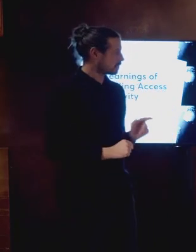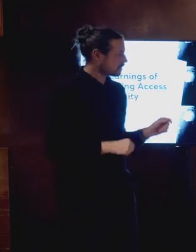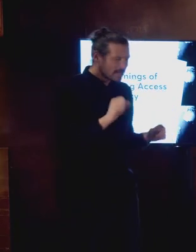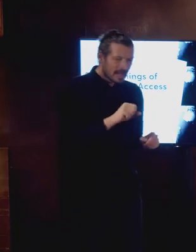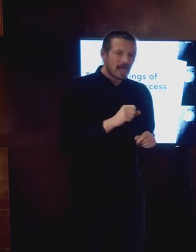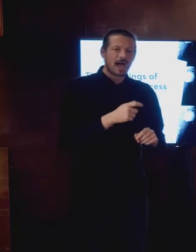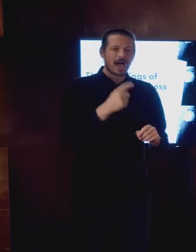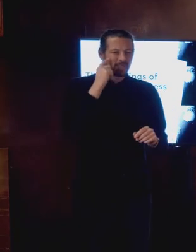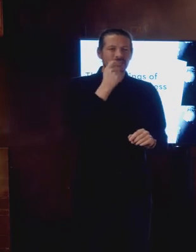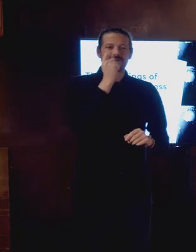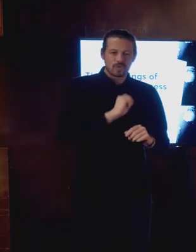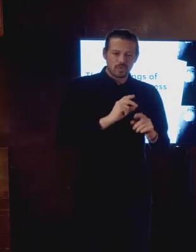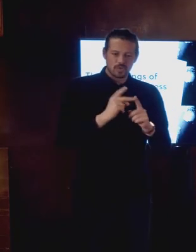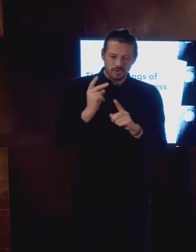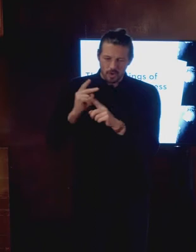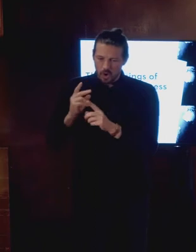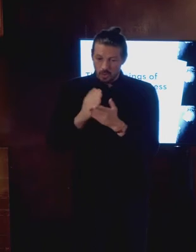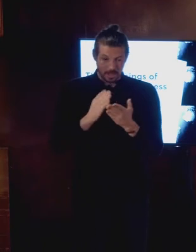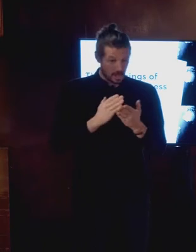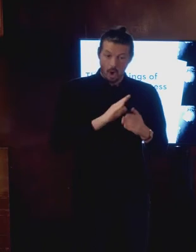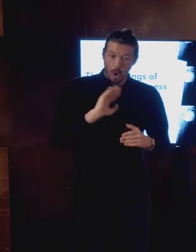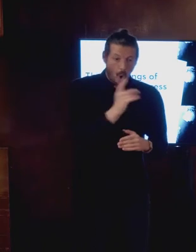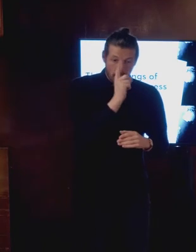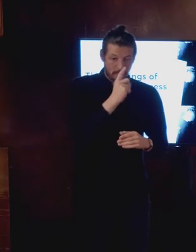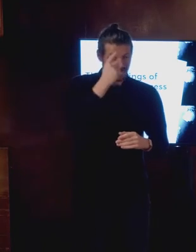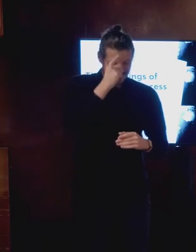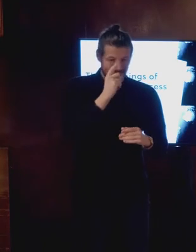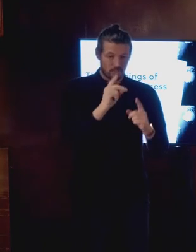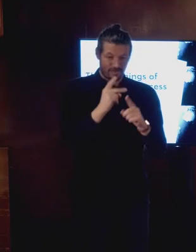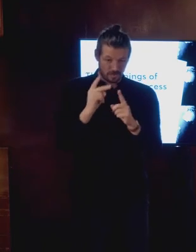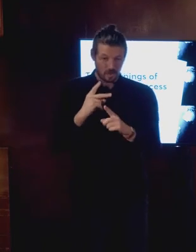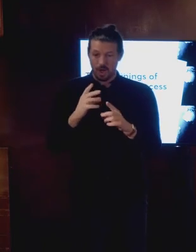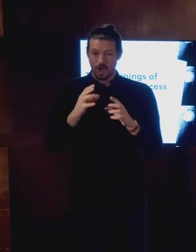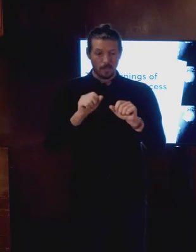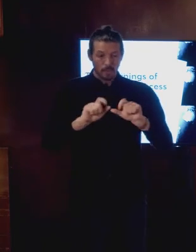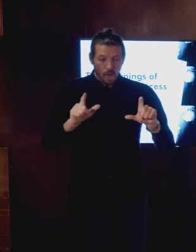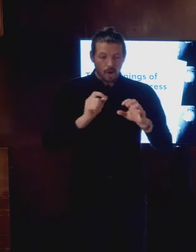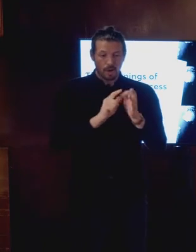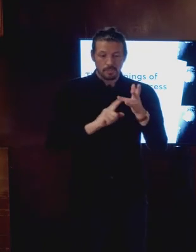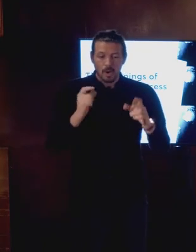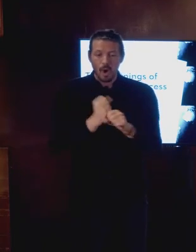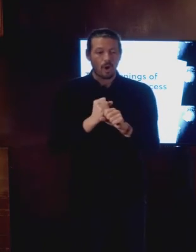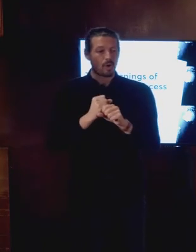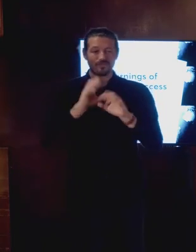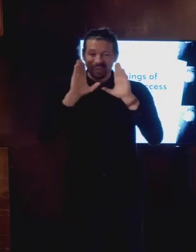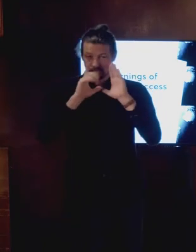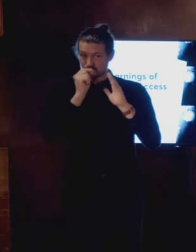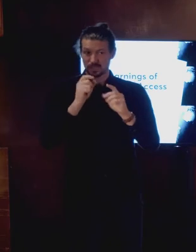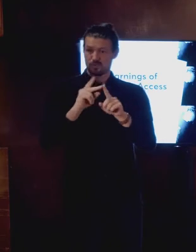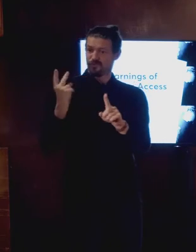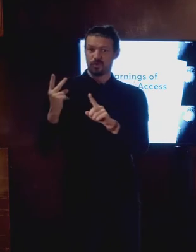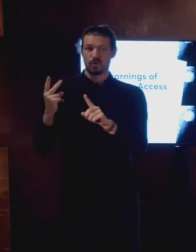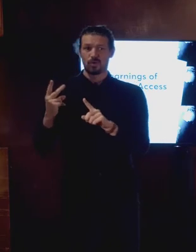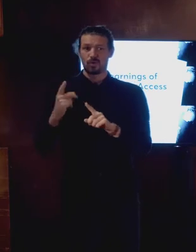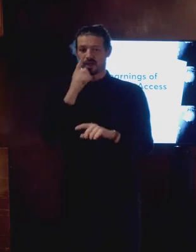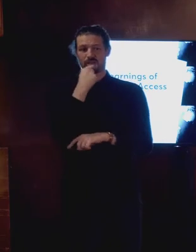reviewers because everybody thinks they're a reviewer, and bloggers and can do it. And anyone can be. And anyone can. You can review even on Facebook now. Yeah. You can say,